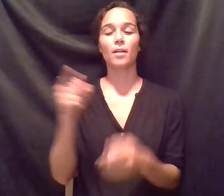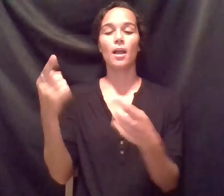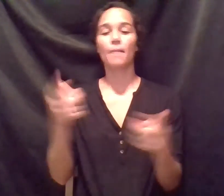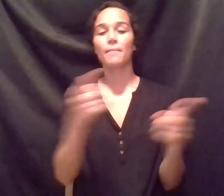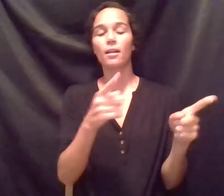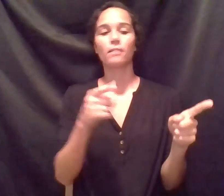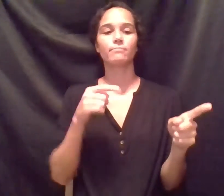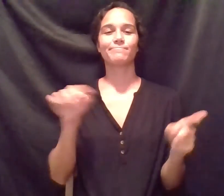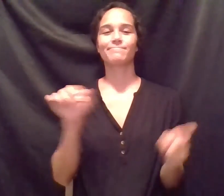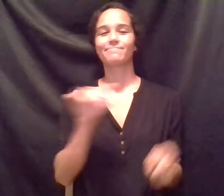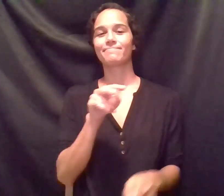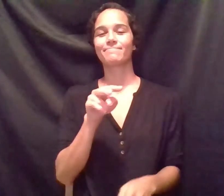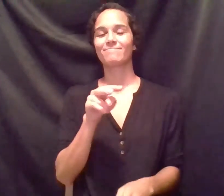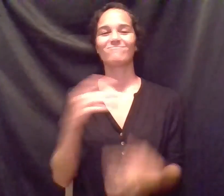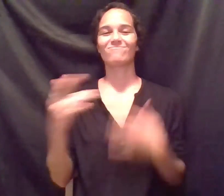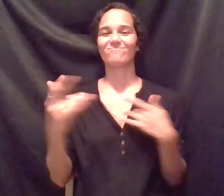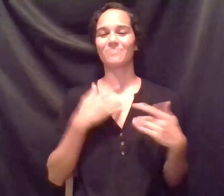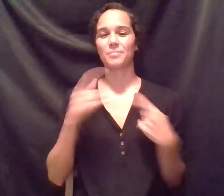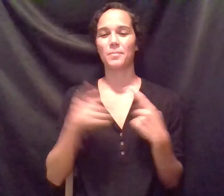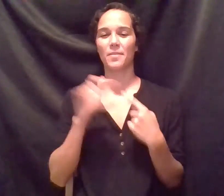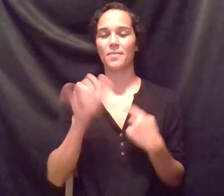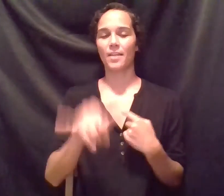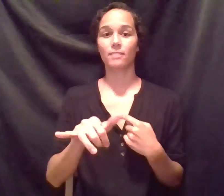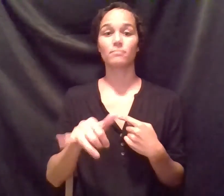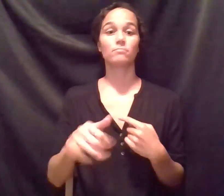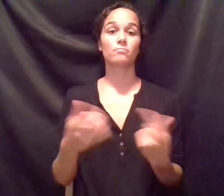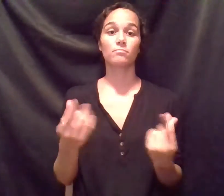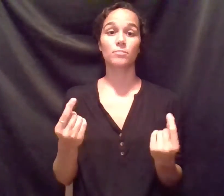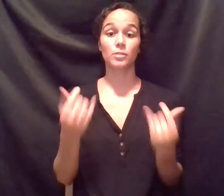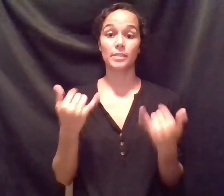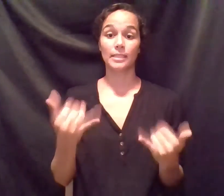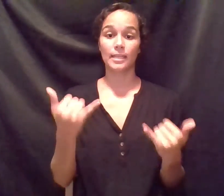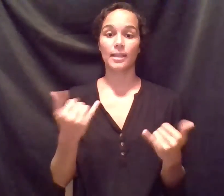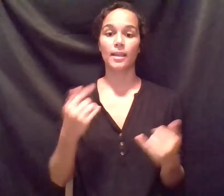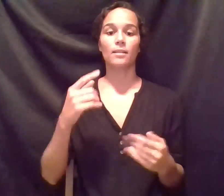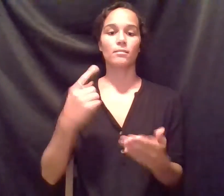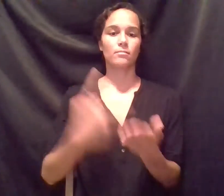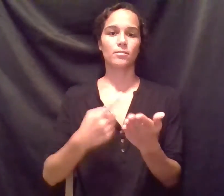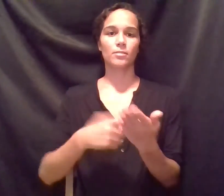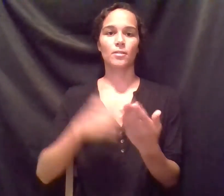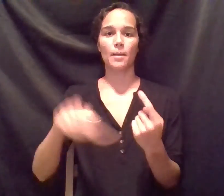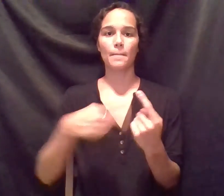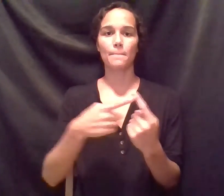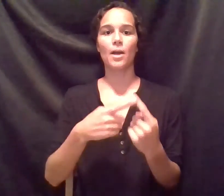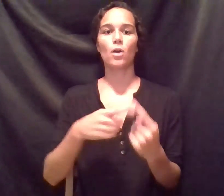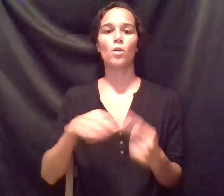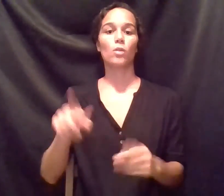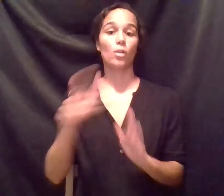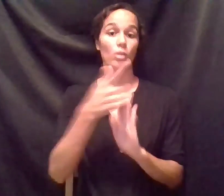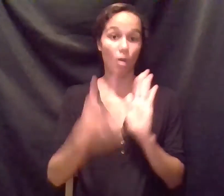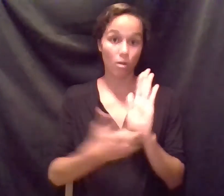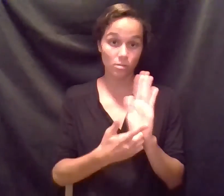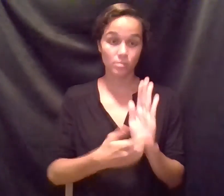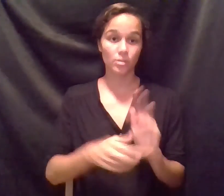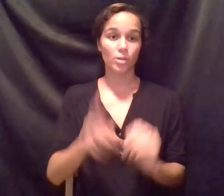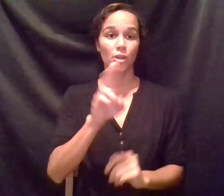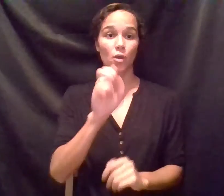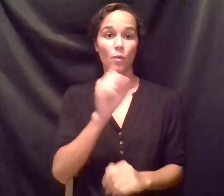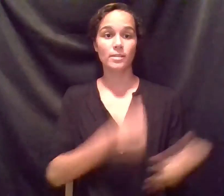Court cases. I'm going to talk United States Supreme Court cases and Nevada Supreme Court cases. I'm going to talk statutes. This will